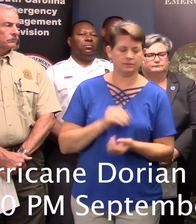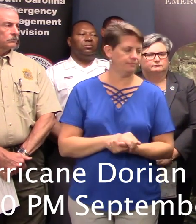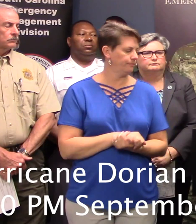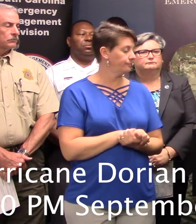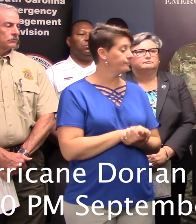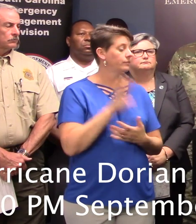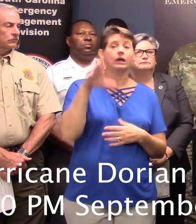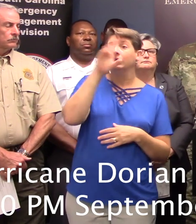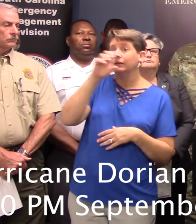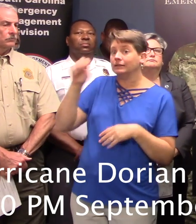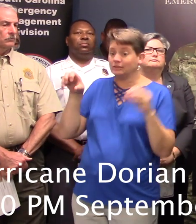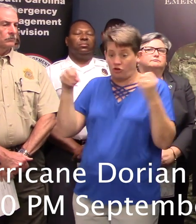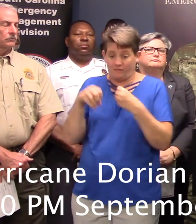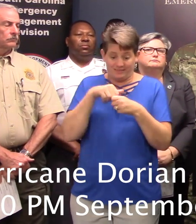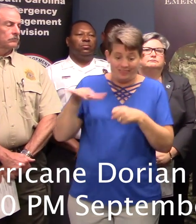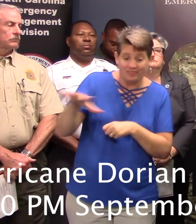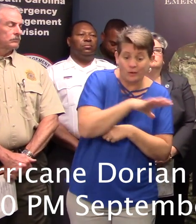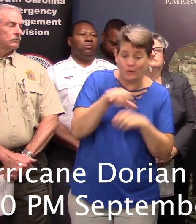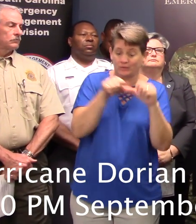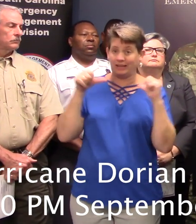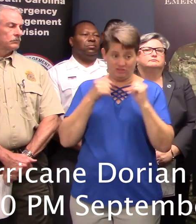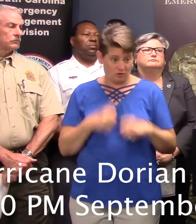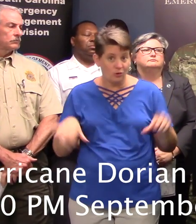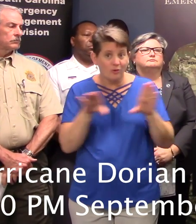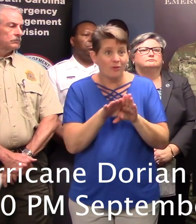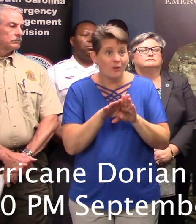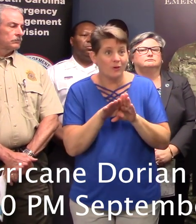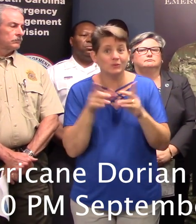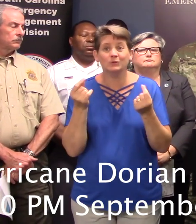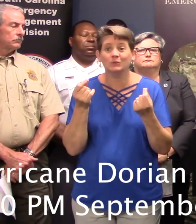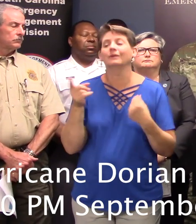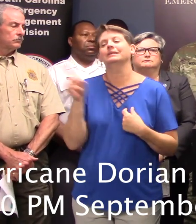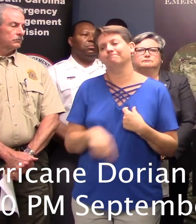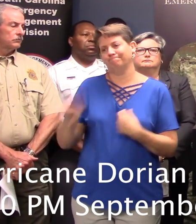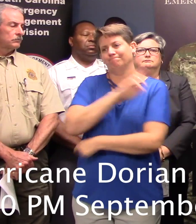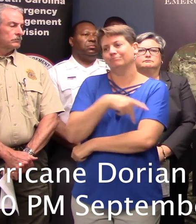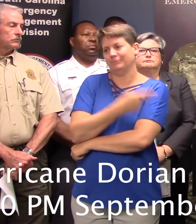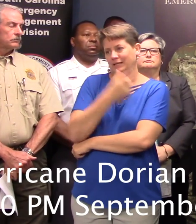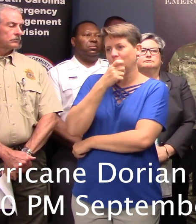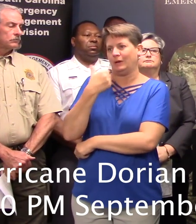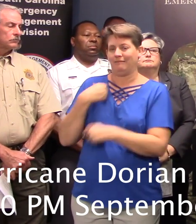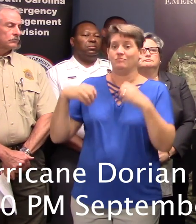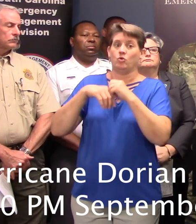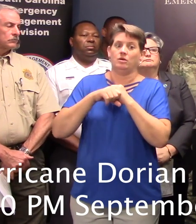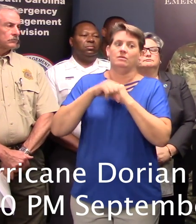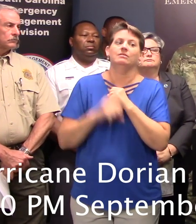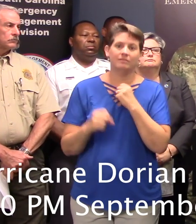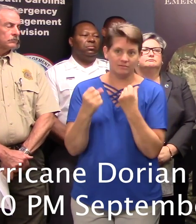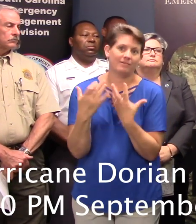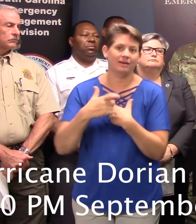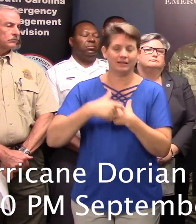DSS County offices located in the evacuation zones are closed, we ask the patients of our citizens to experience longer wait times and calling about